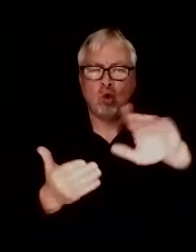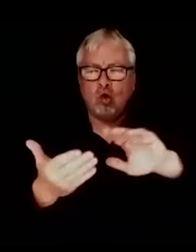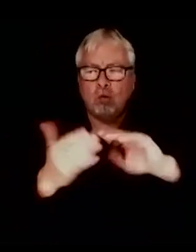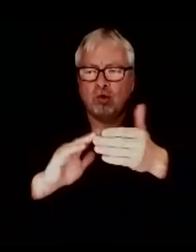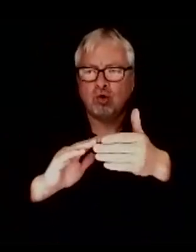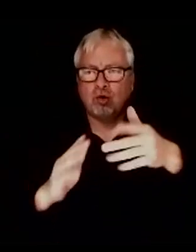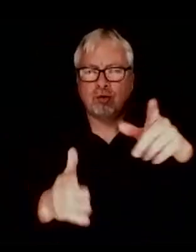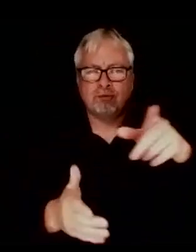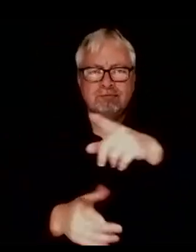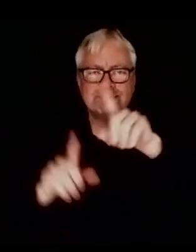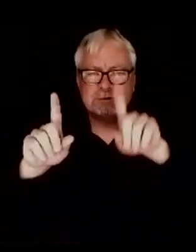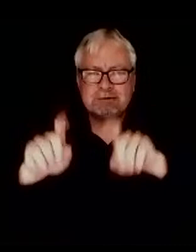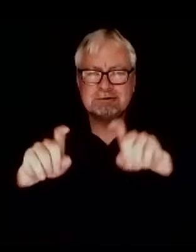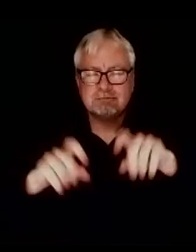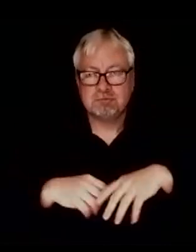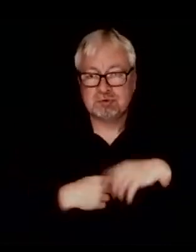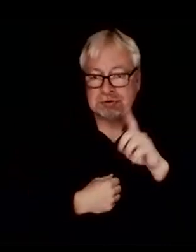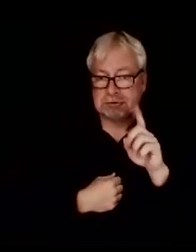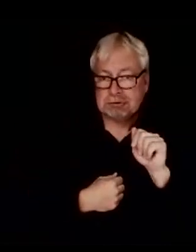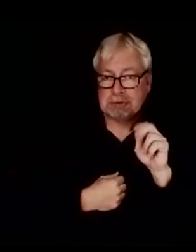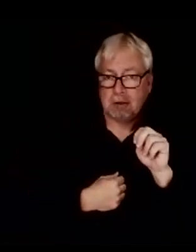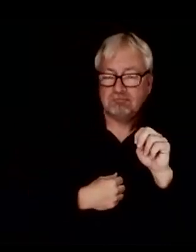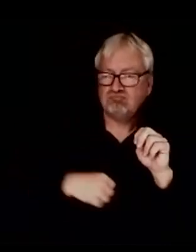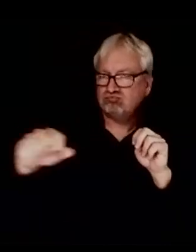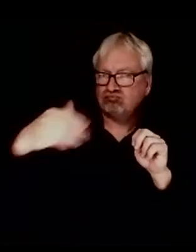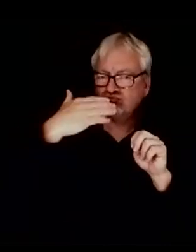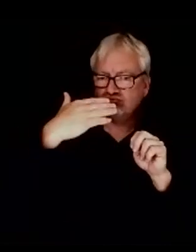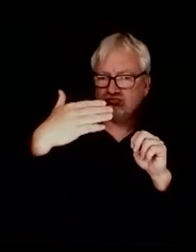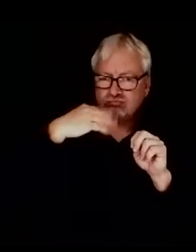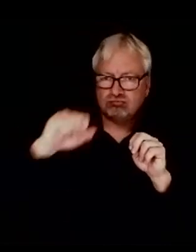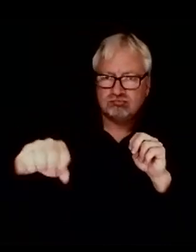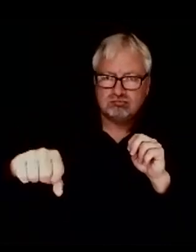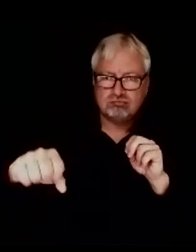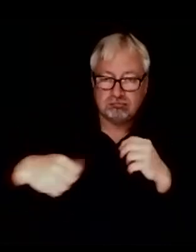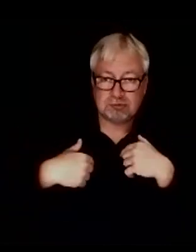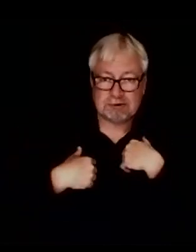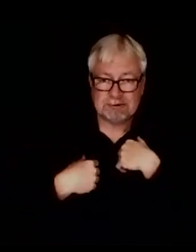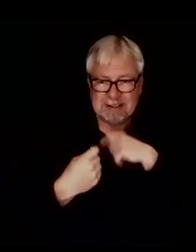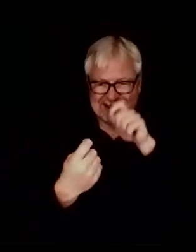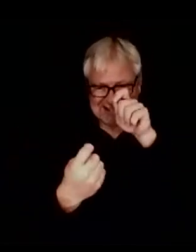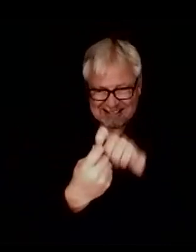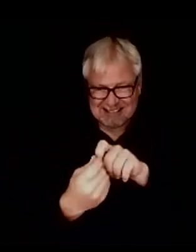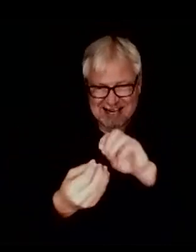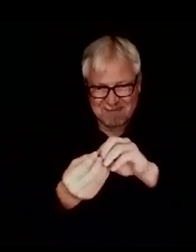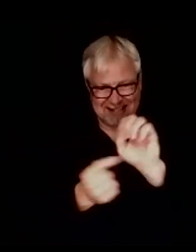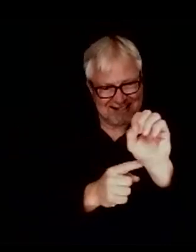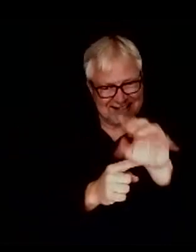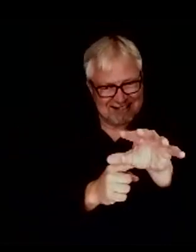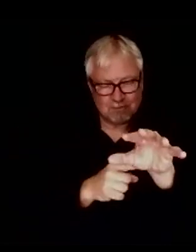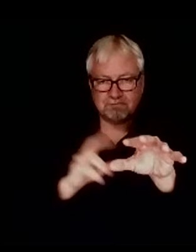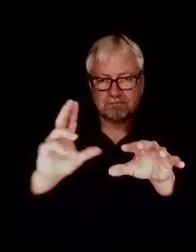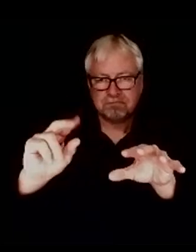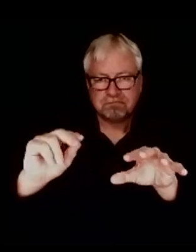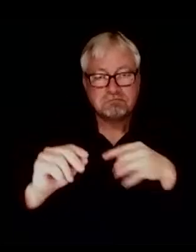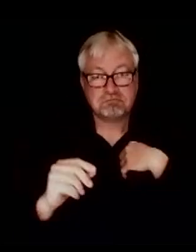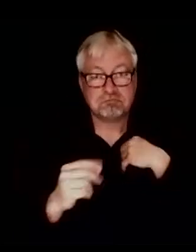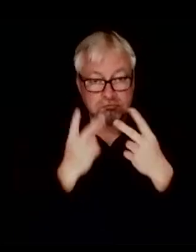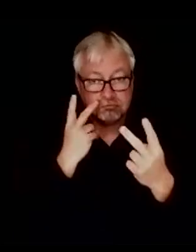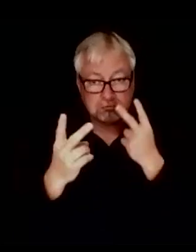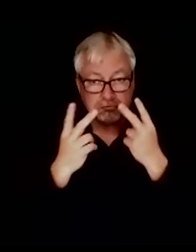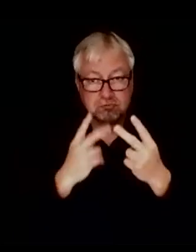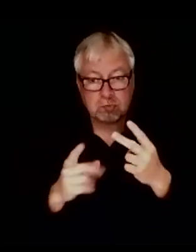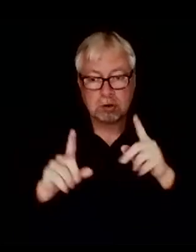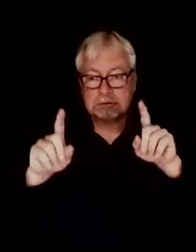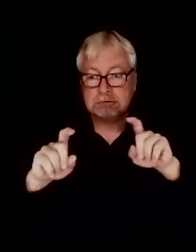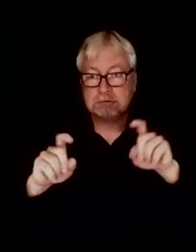Yeah, thanks, commissioners. I don't have the exact numbers right now. We have seen a increase in testing among